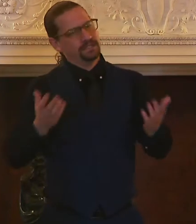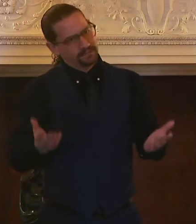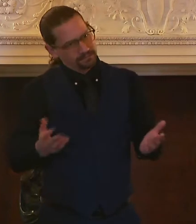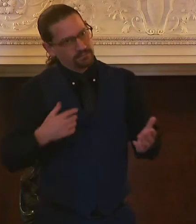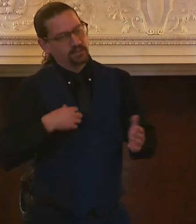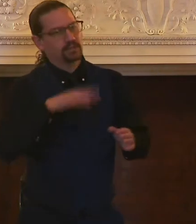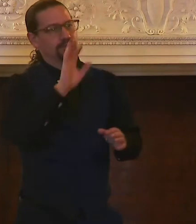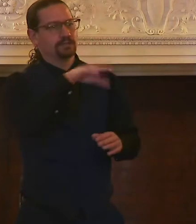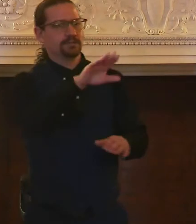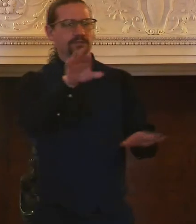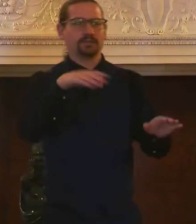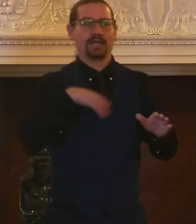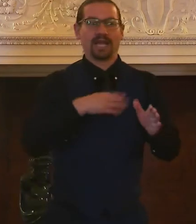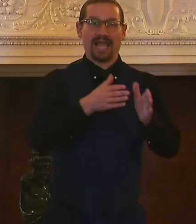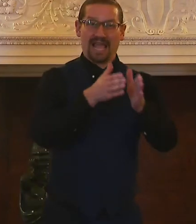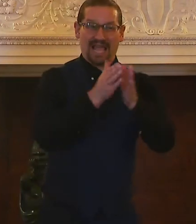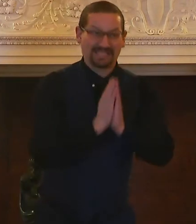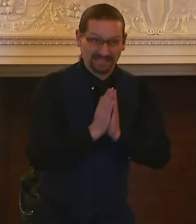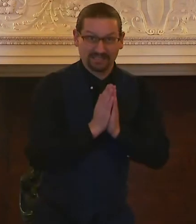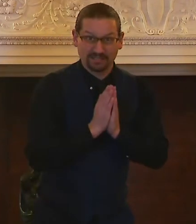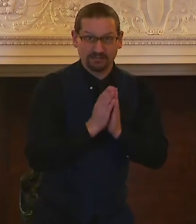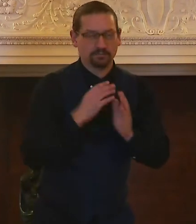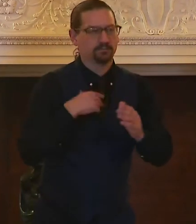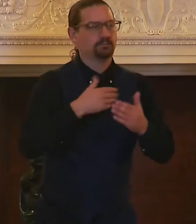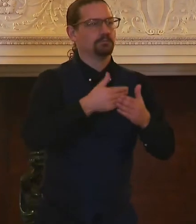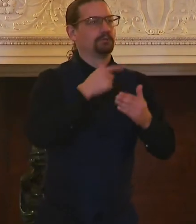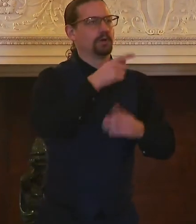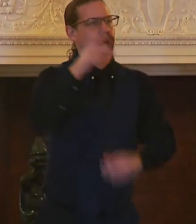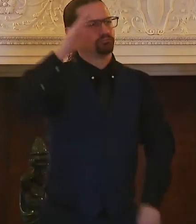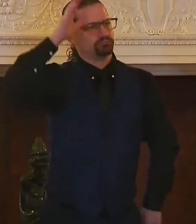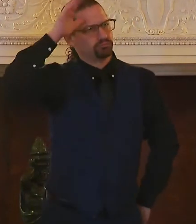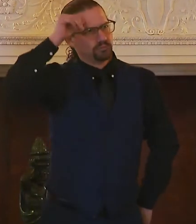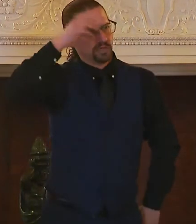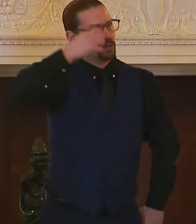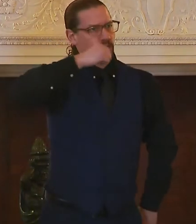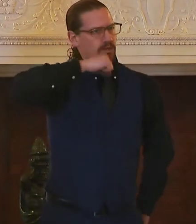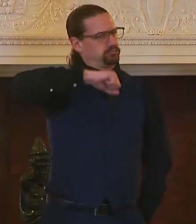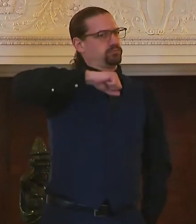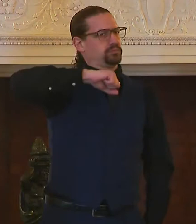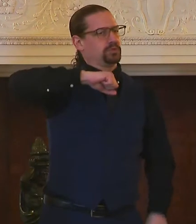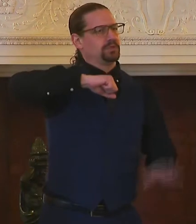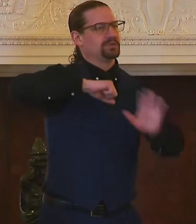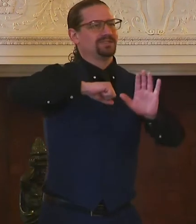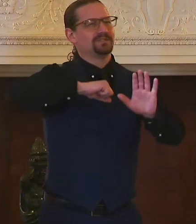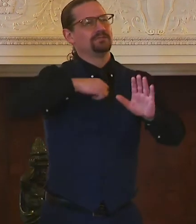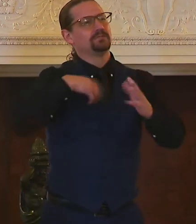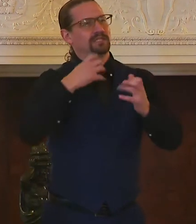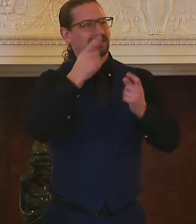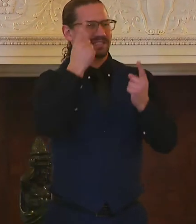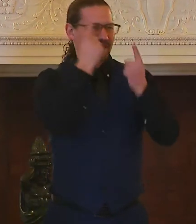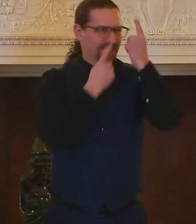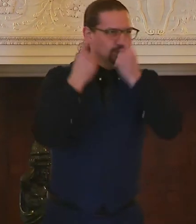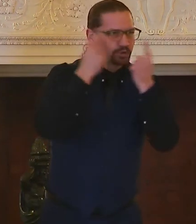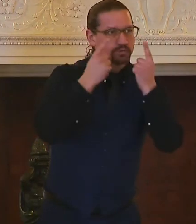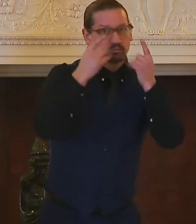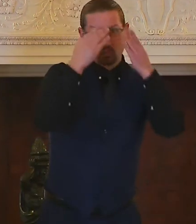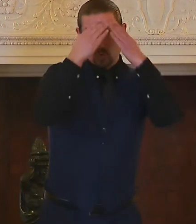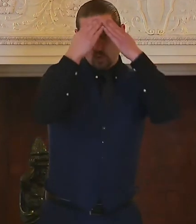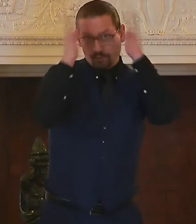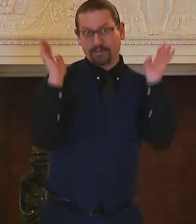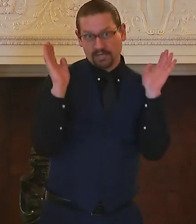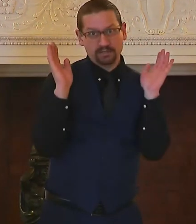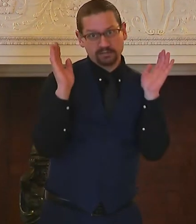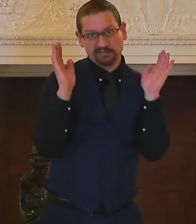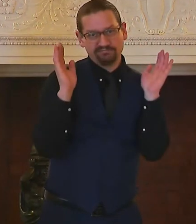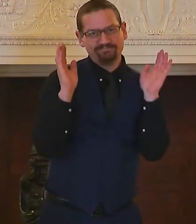decision. And I have friends that are in the same position as you. I have relatives that are in the same position